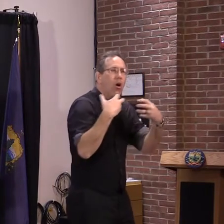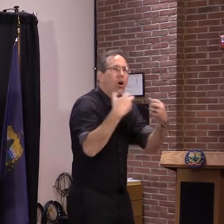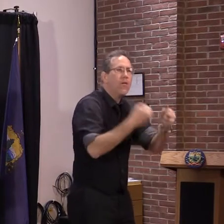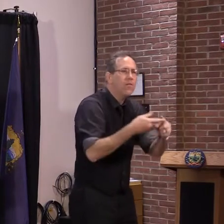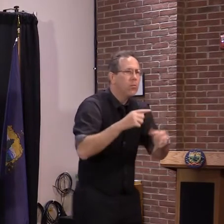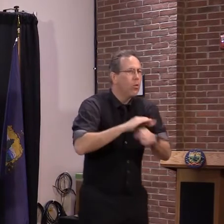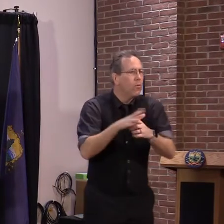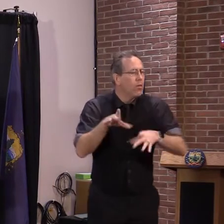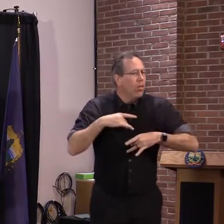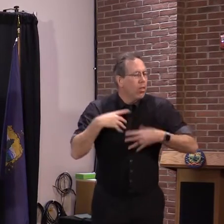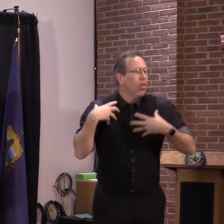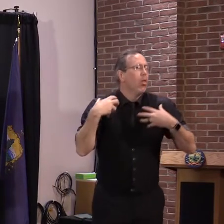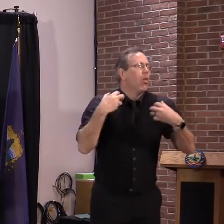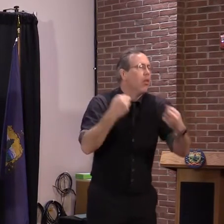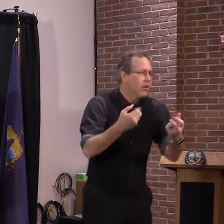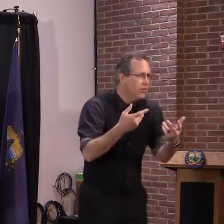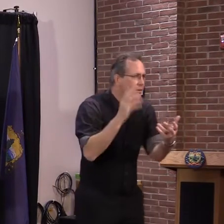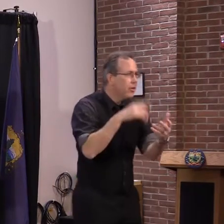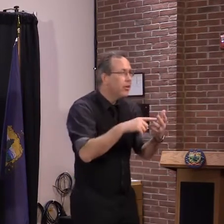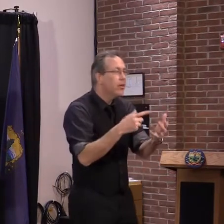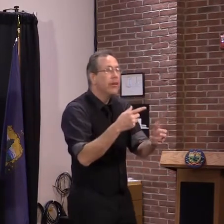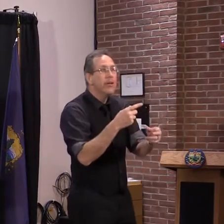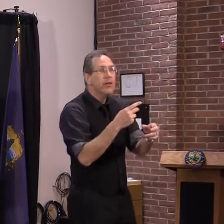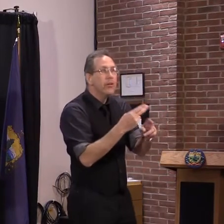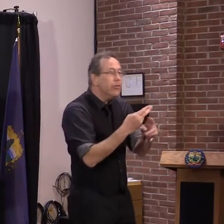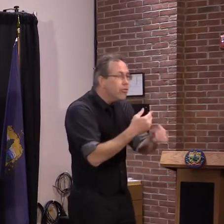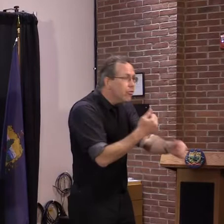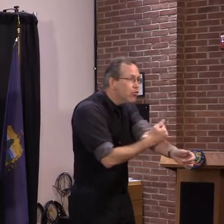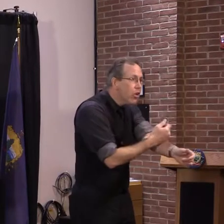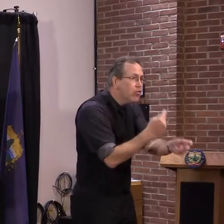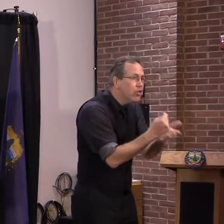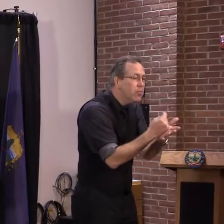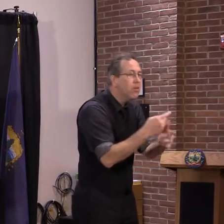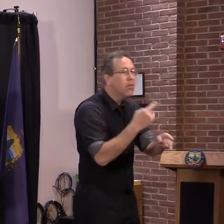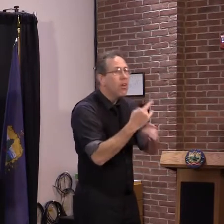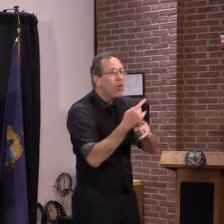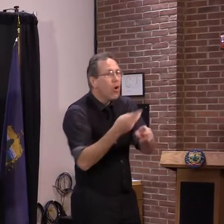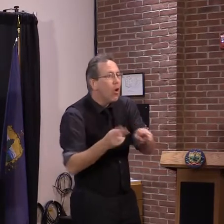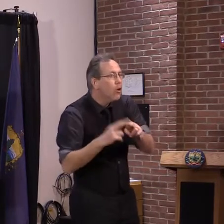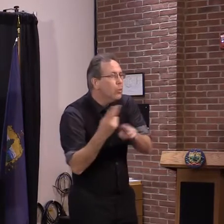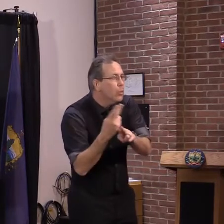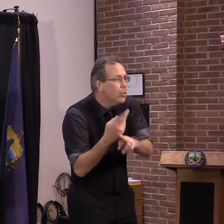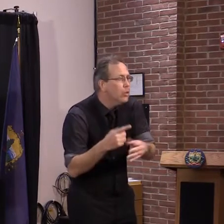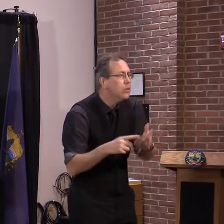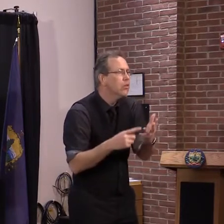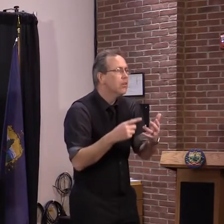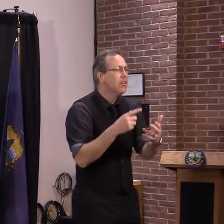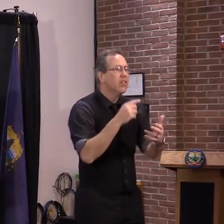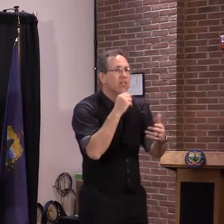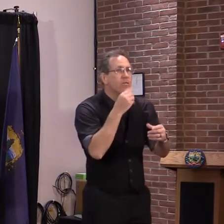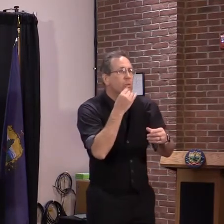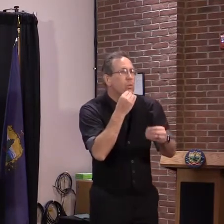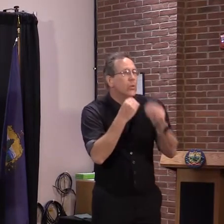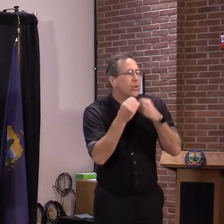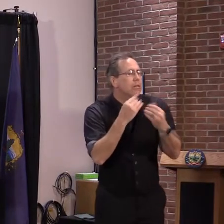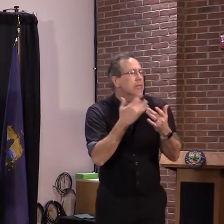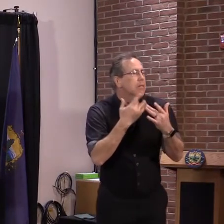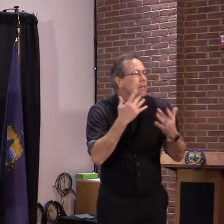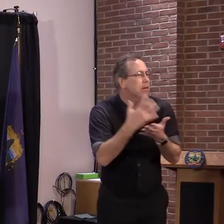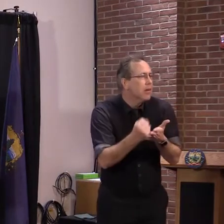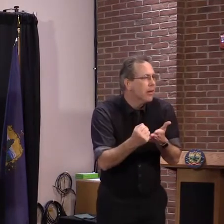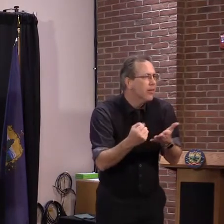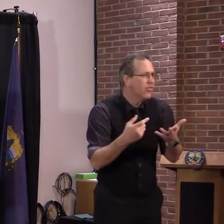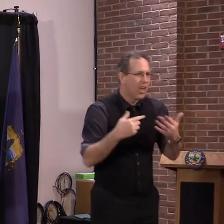substance use, mental health, food insecurity, or improving our own behaviors and health that we can see